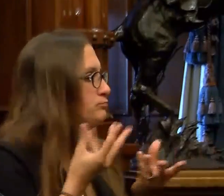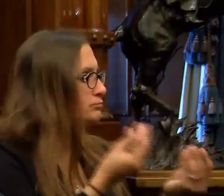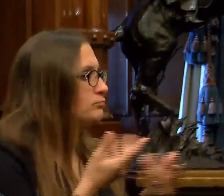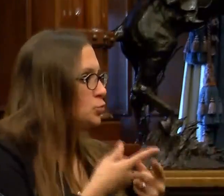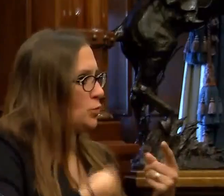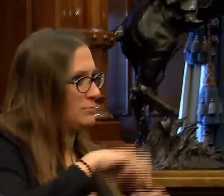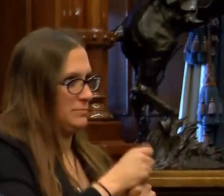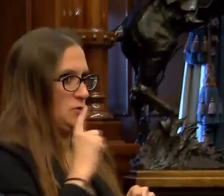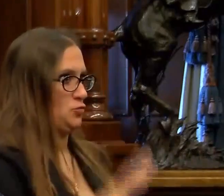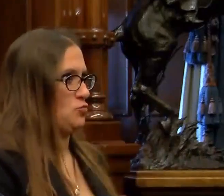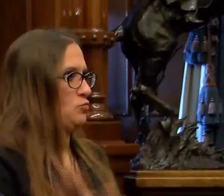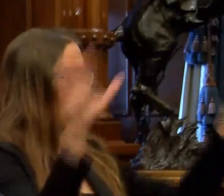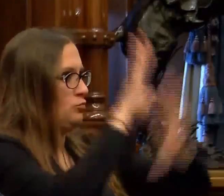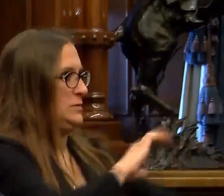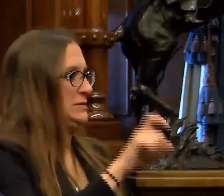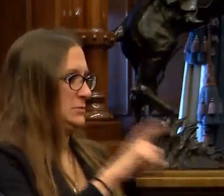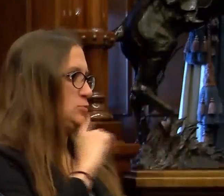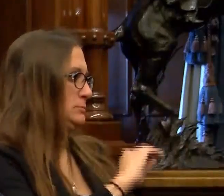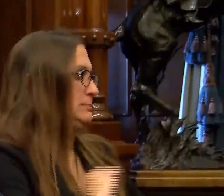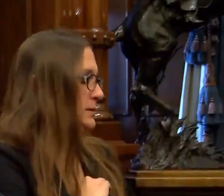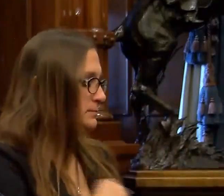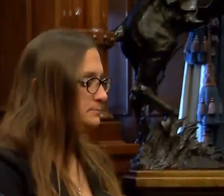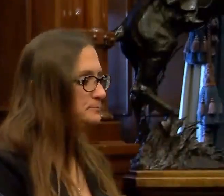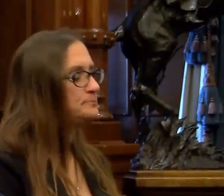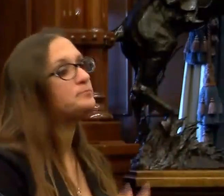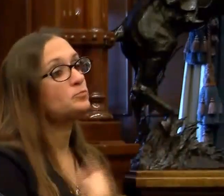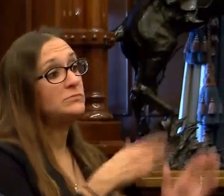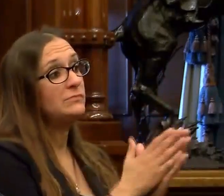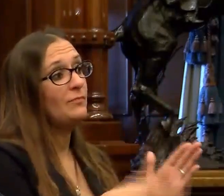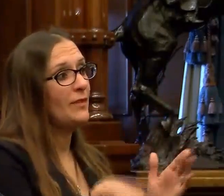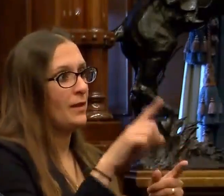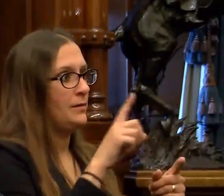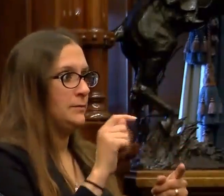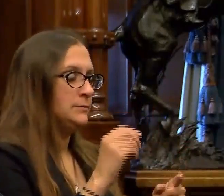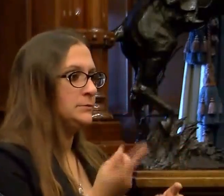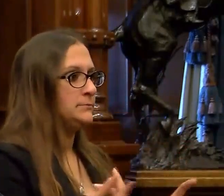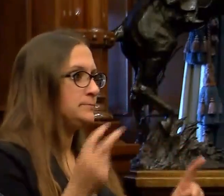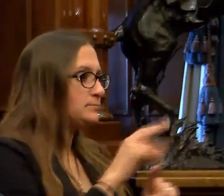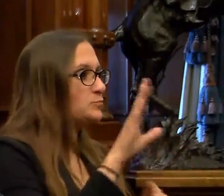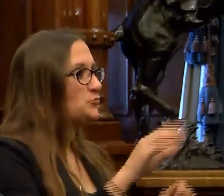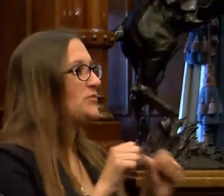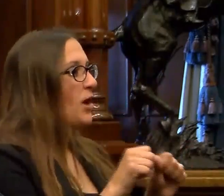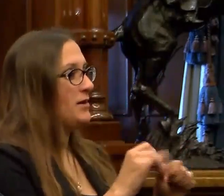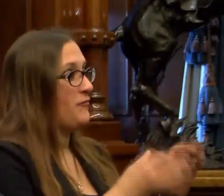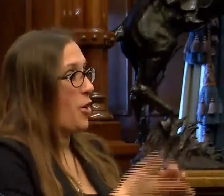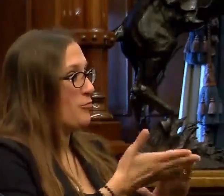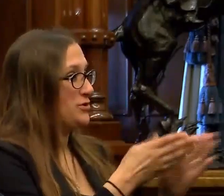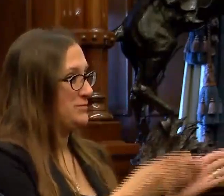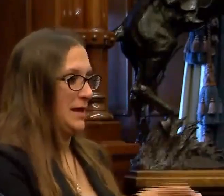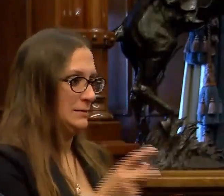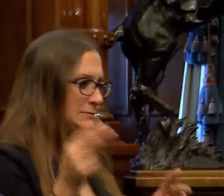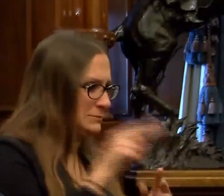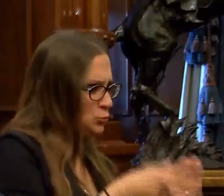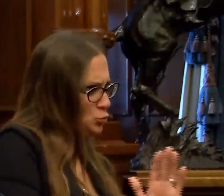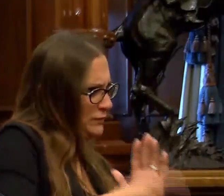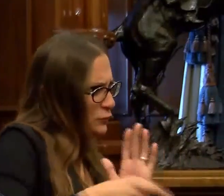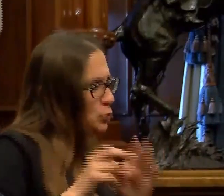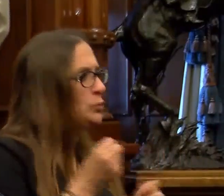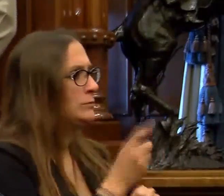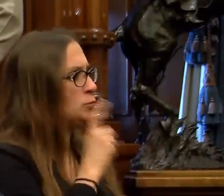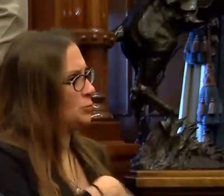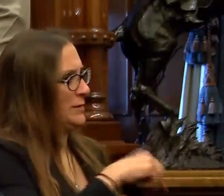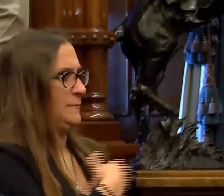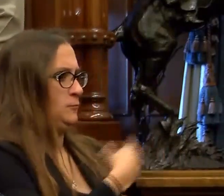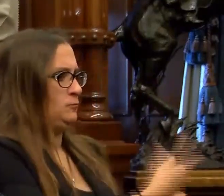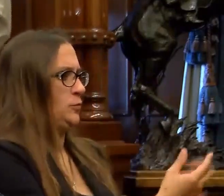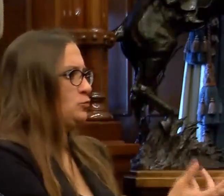so we can make sure that all needs are met. We've asked them to dust off their continuity of operations plans to make sure that we have the right resources